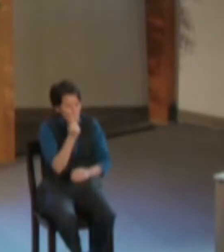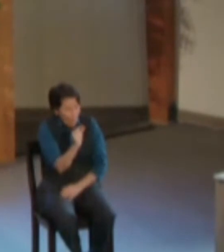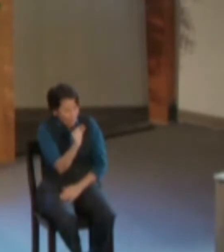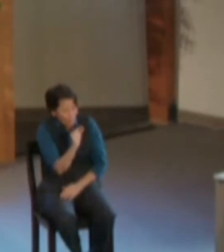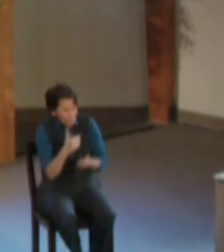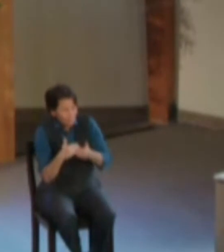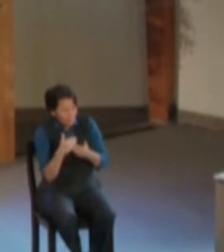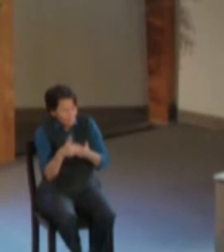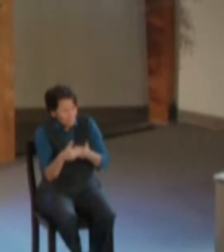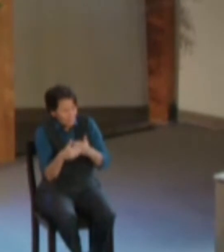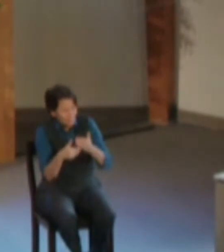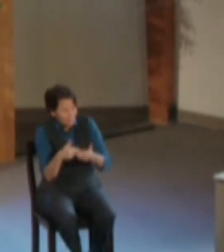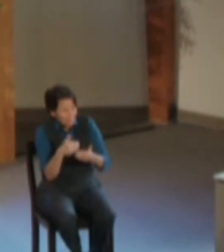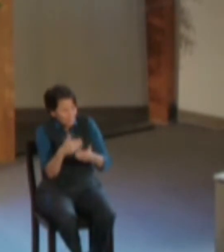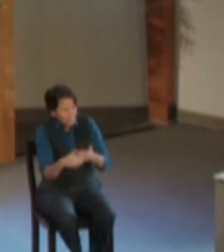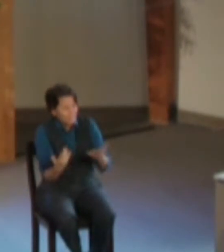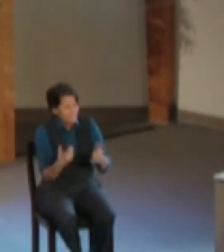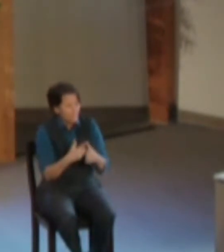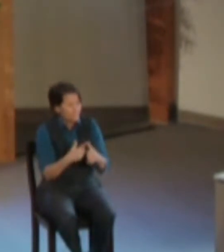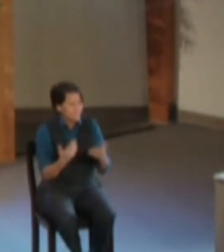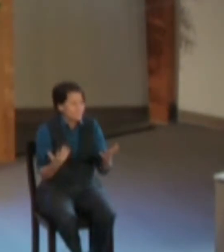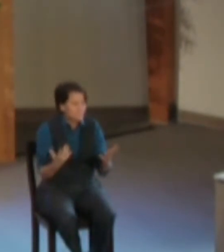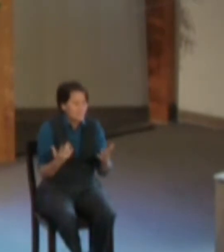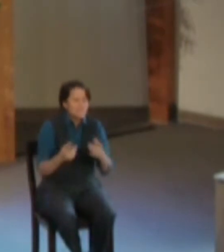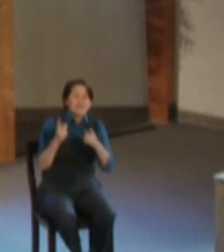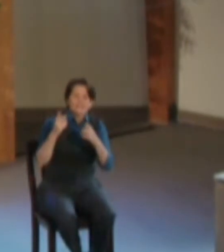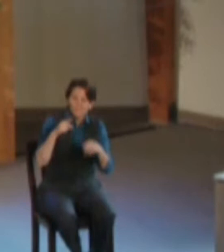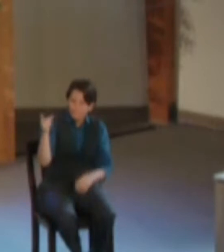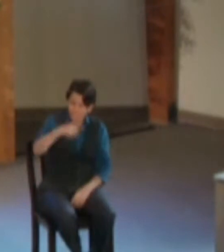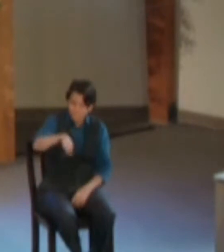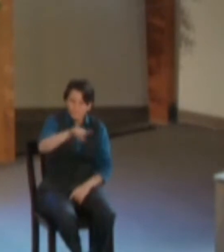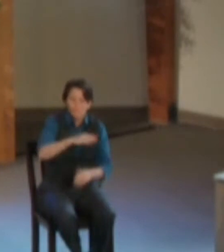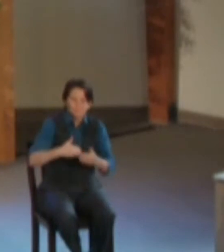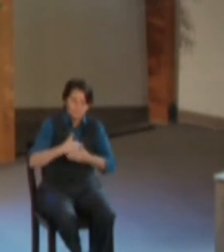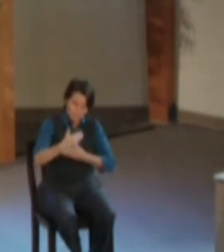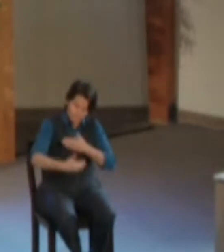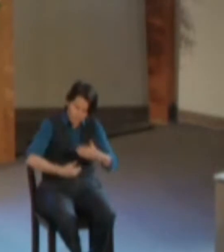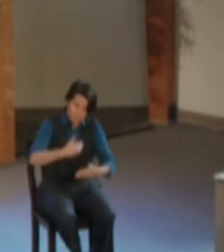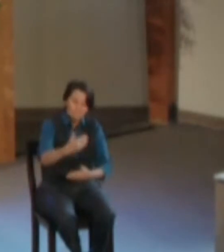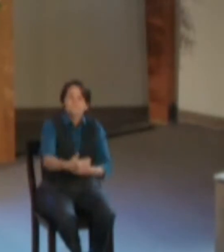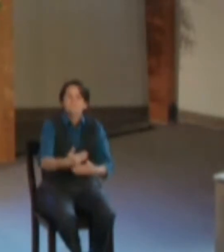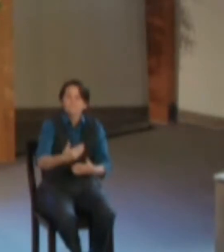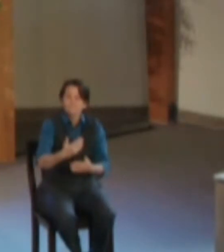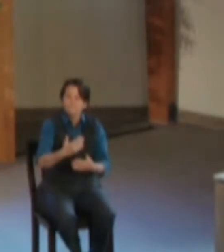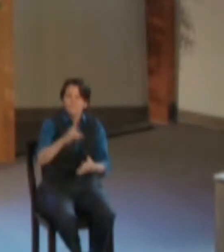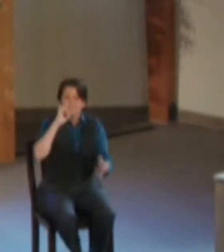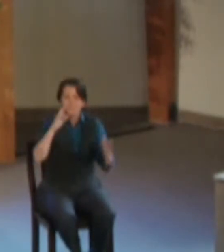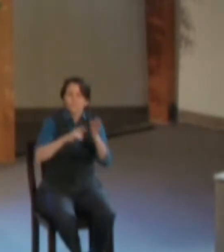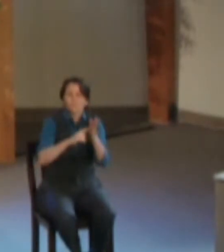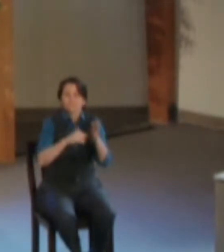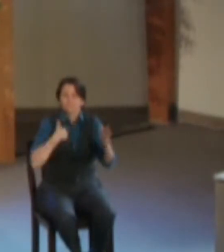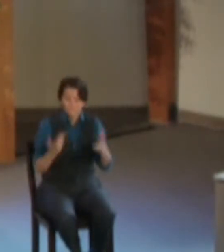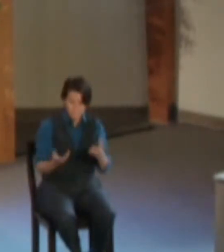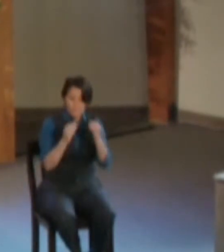to start with. And as you take those steps, you'll find that the steps get bigger. You'll start running. Doors are going to start